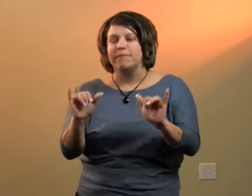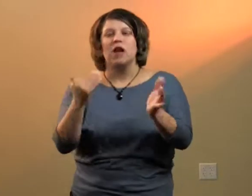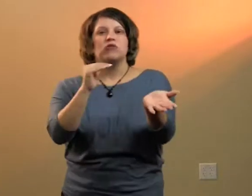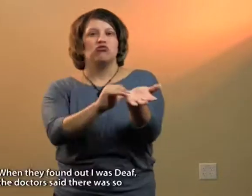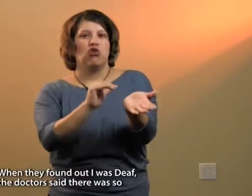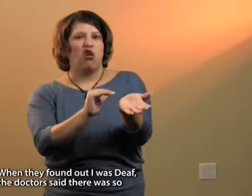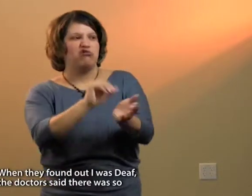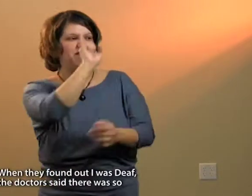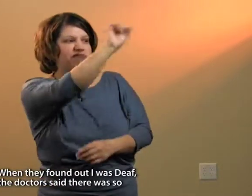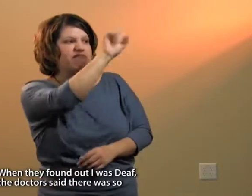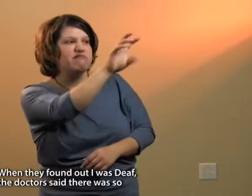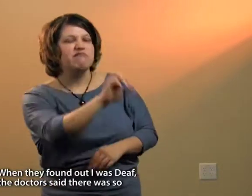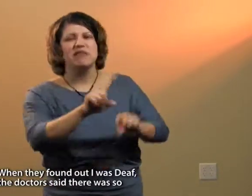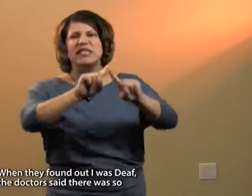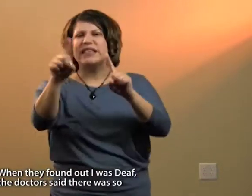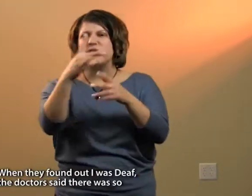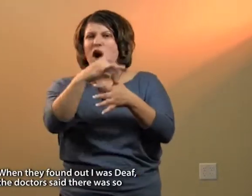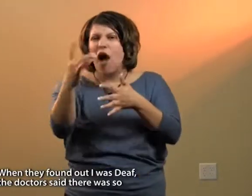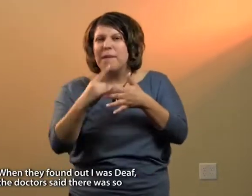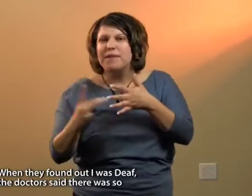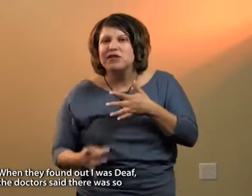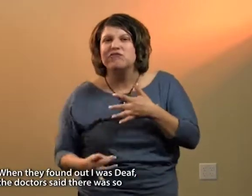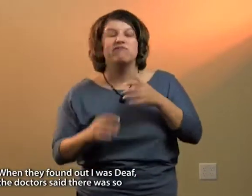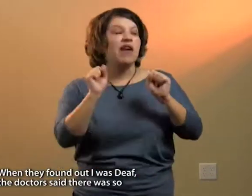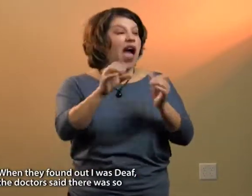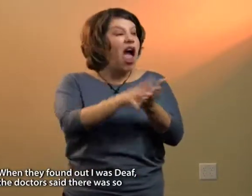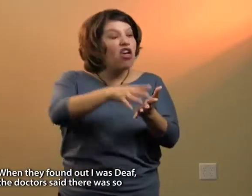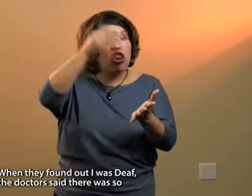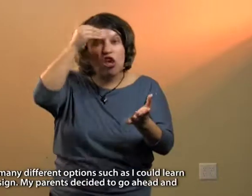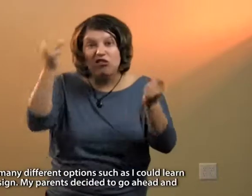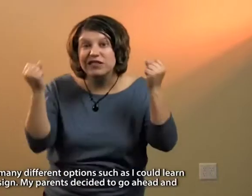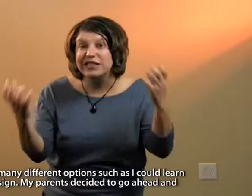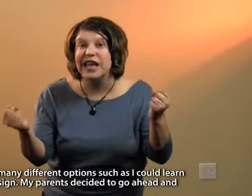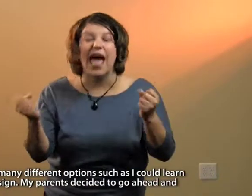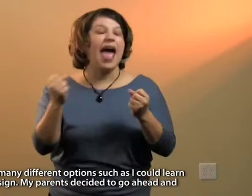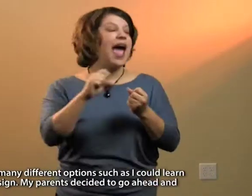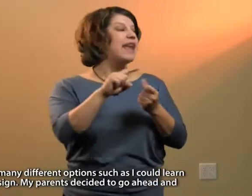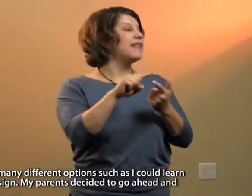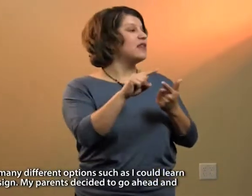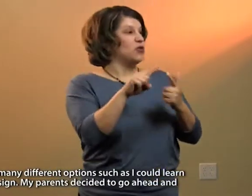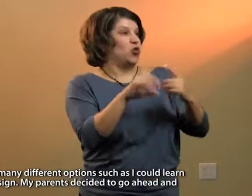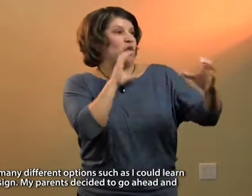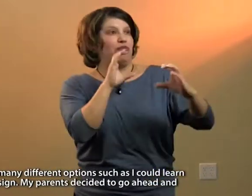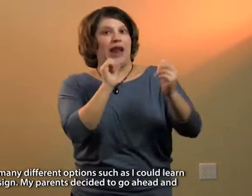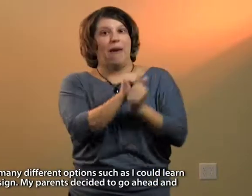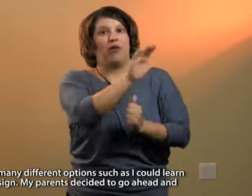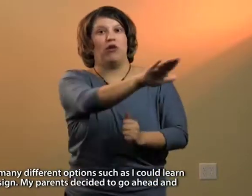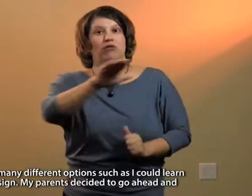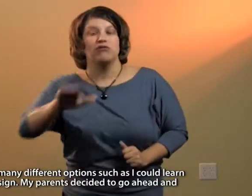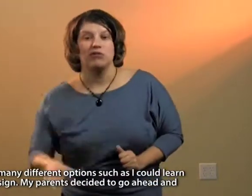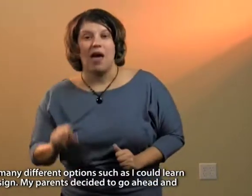When they found out that I was deaf, the doctor said there were so many different options Such as I could learn sign